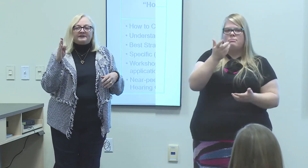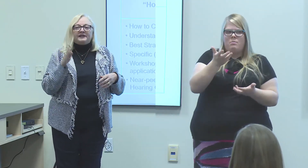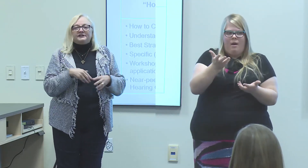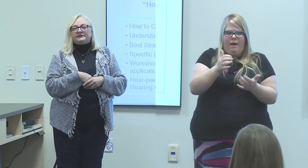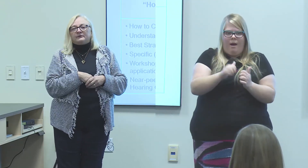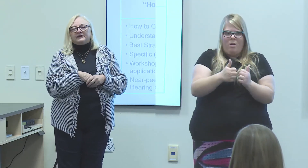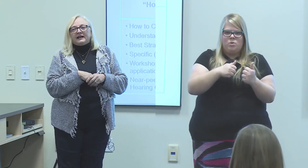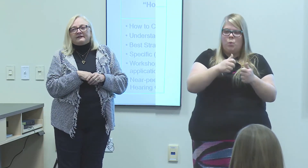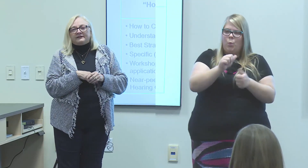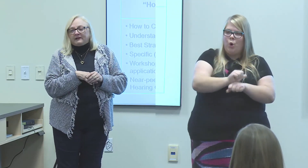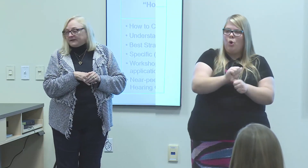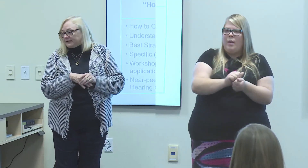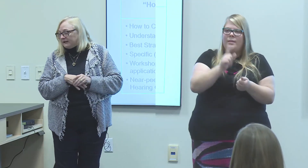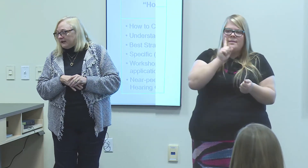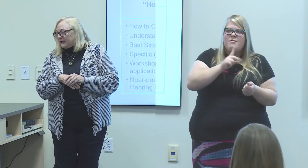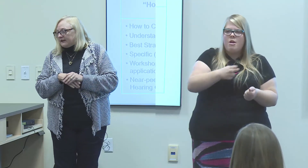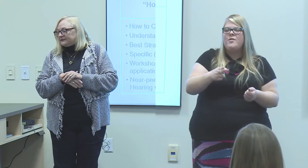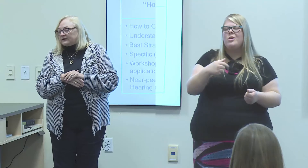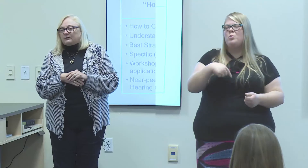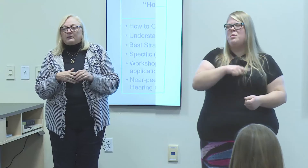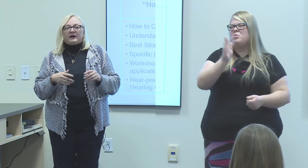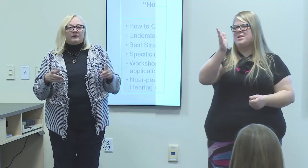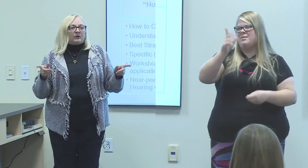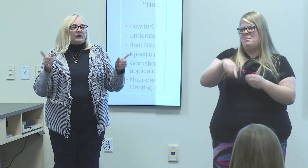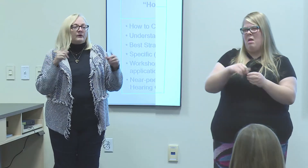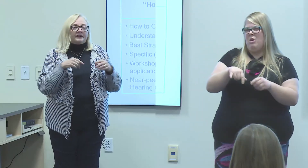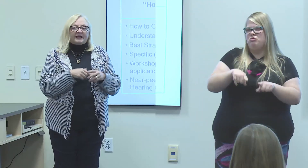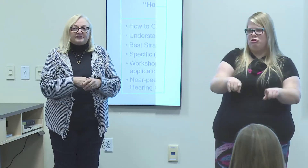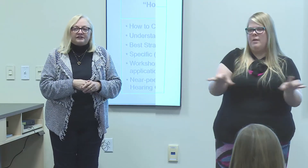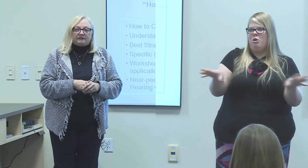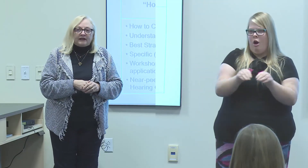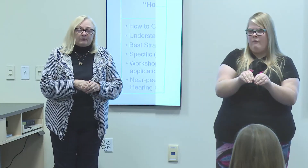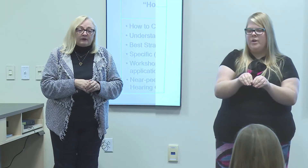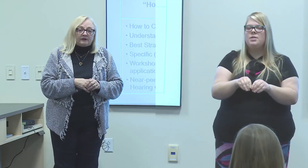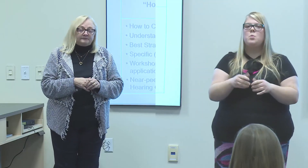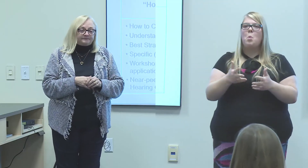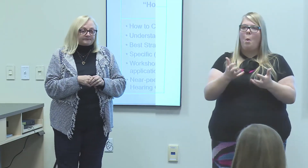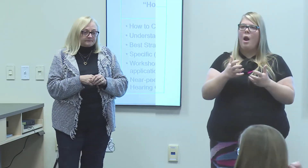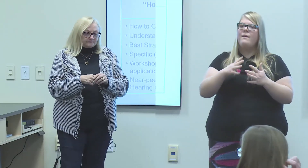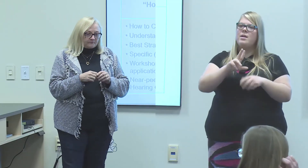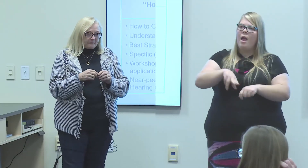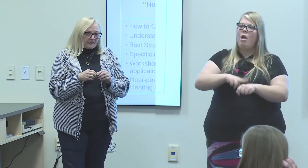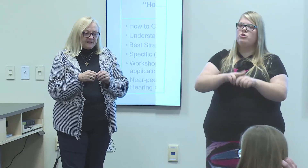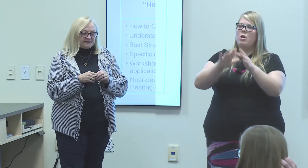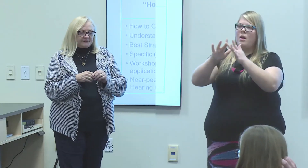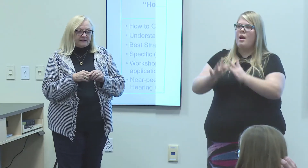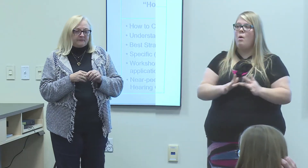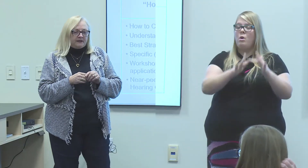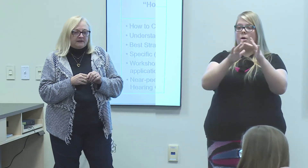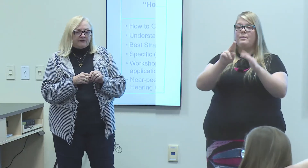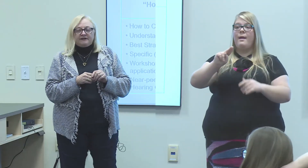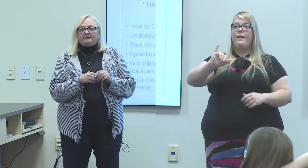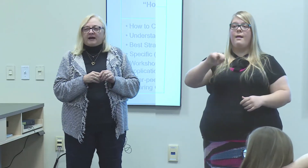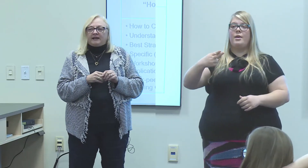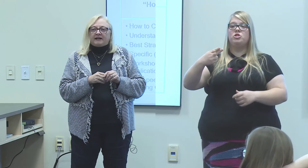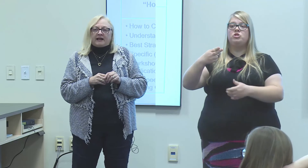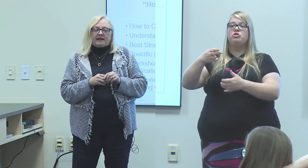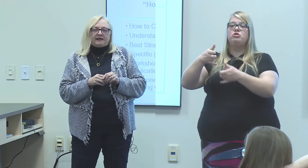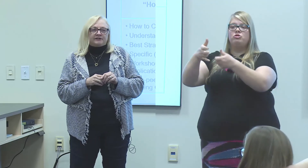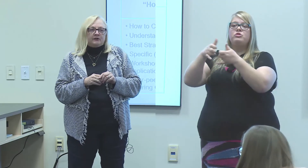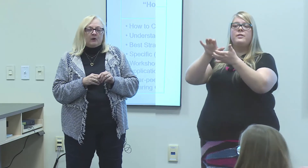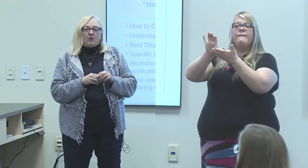our presentation that we gave at that meeting. And so we want to work with a national network. It's funded